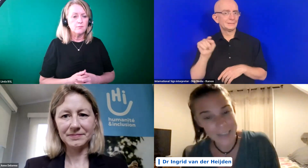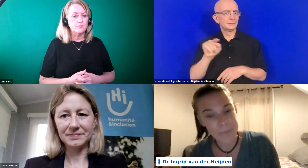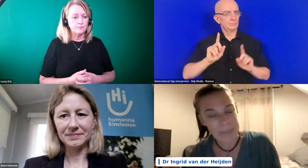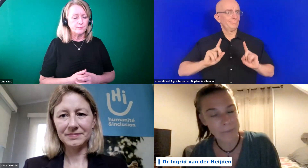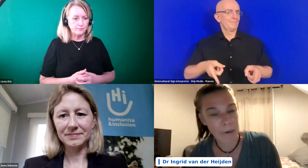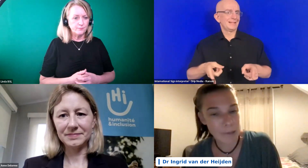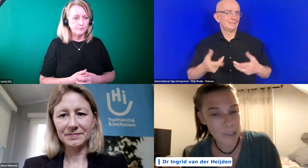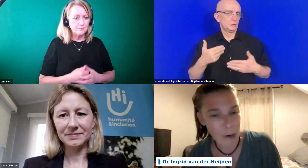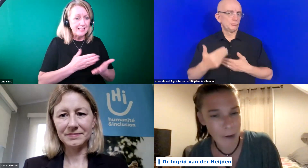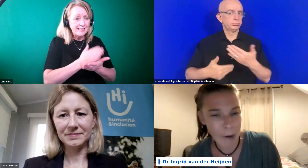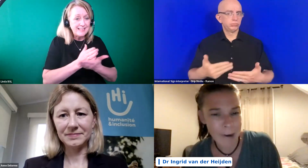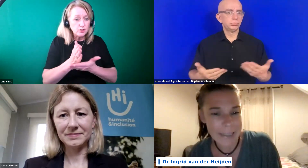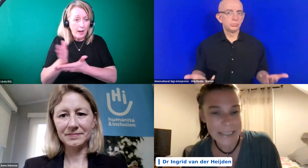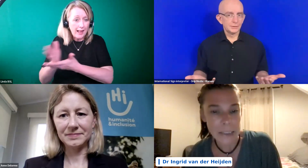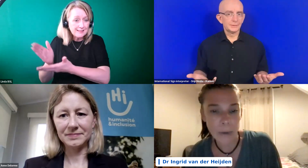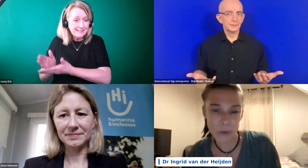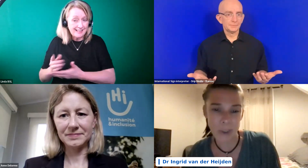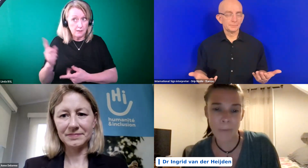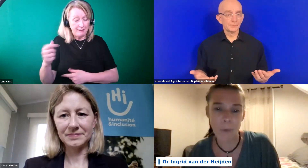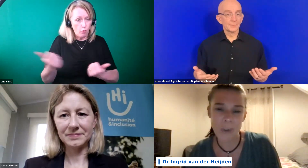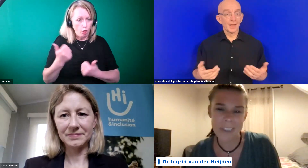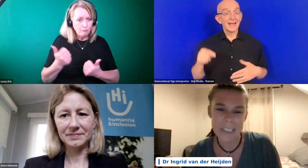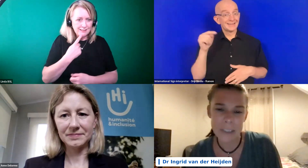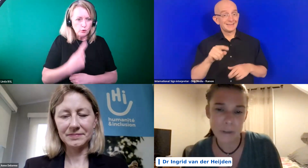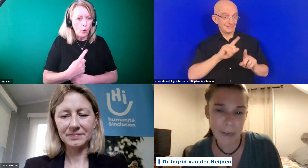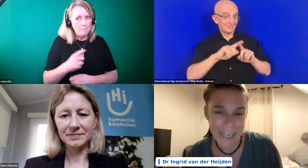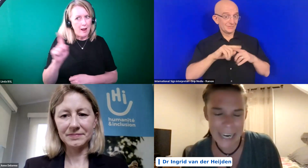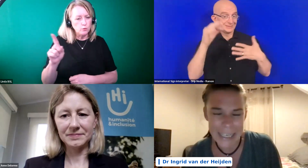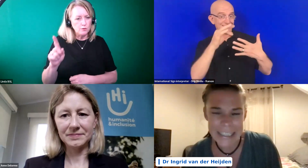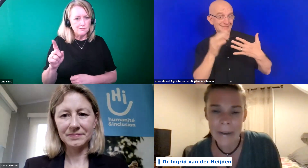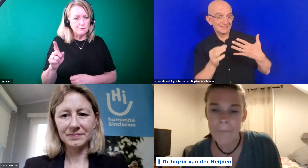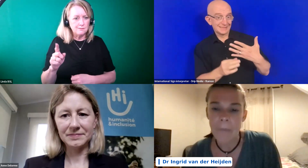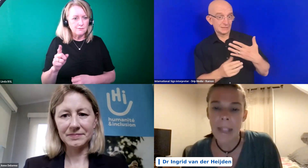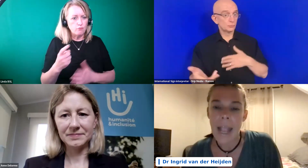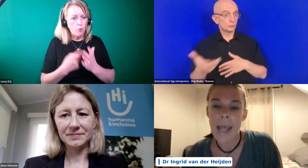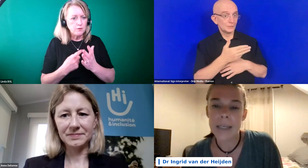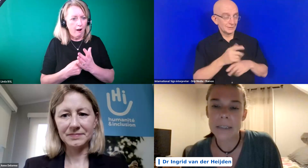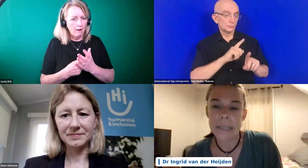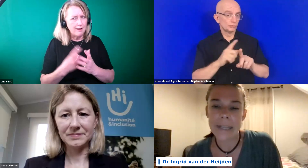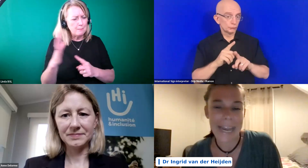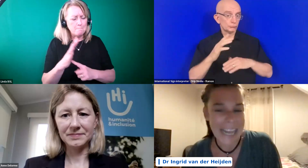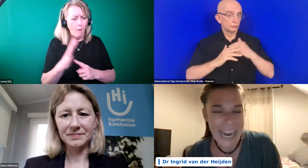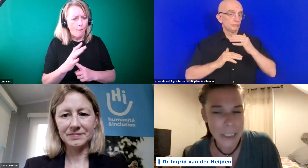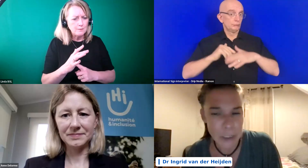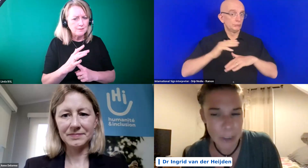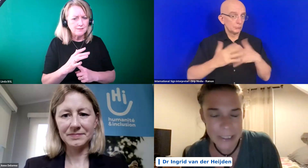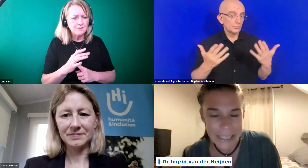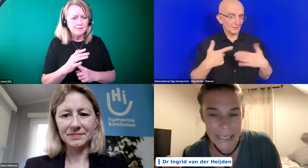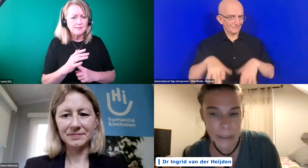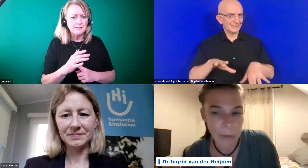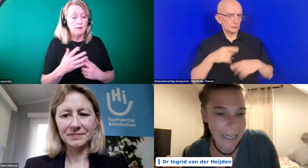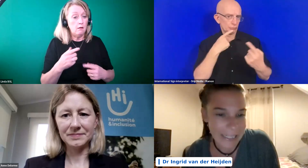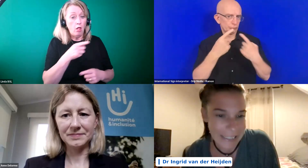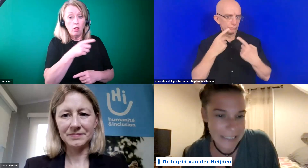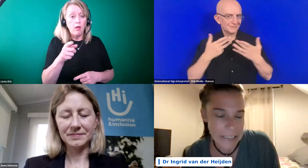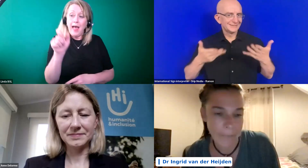Intersectionality, as mentioned by Rosario, is also important to recognize, and that clients are not seen